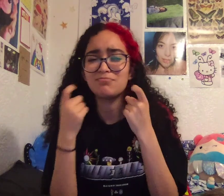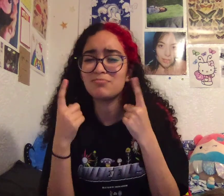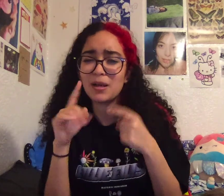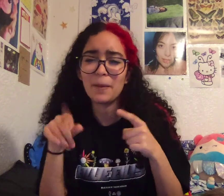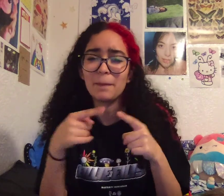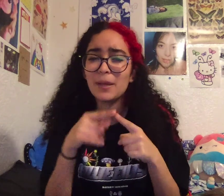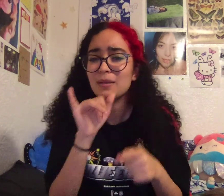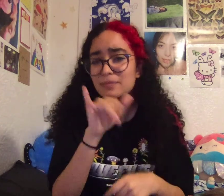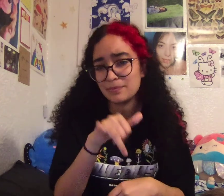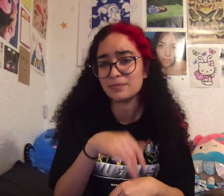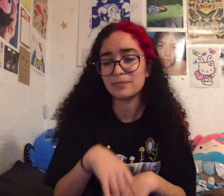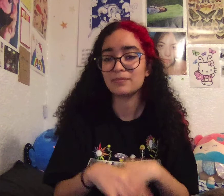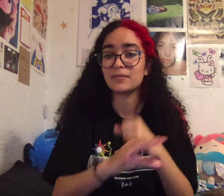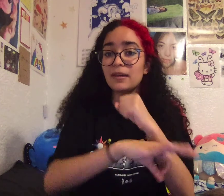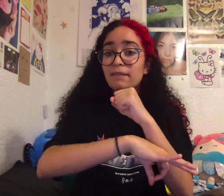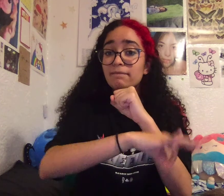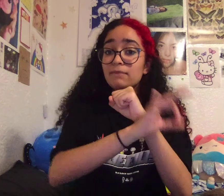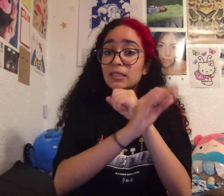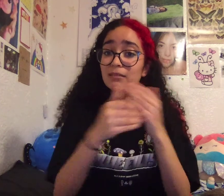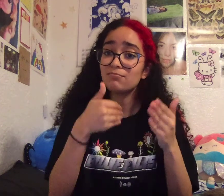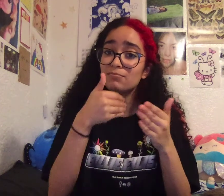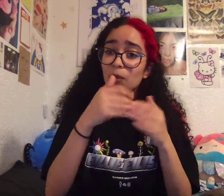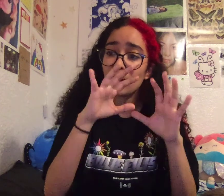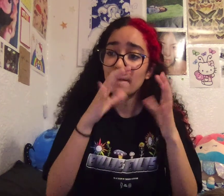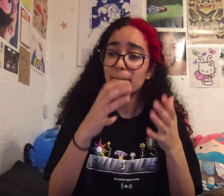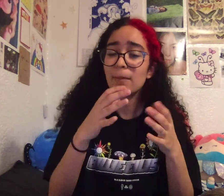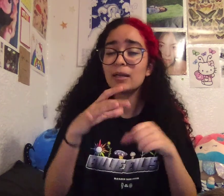is the closest planet to Earth.